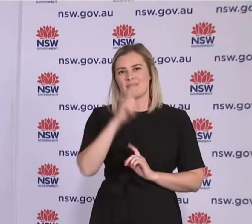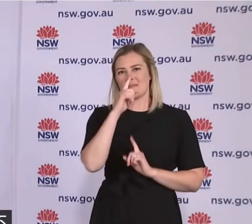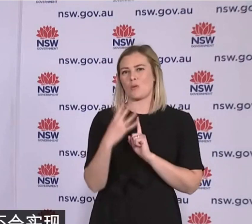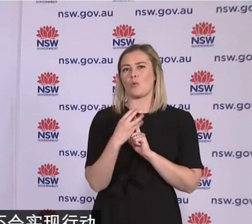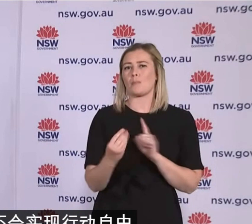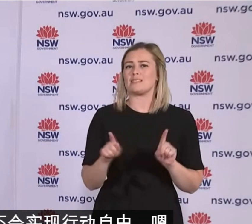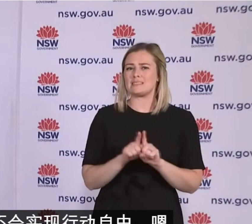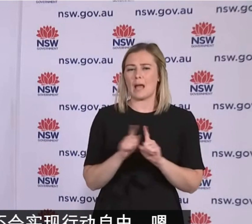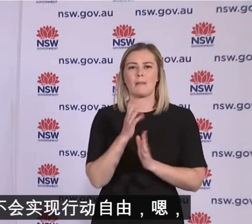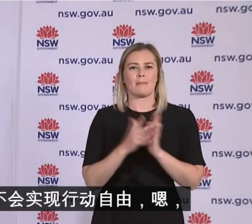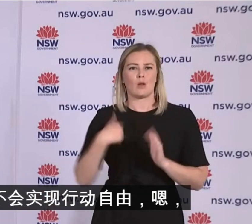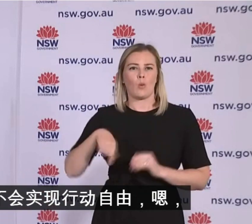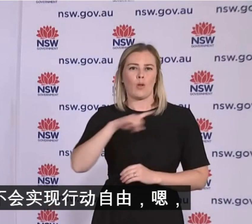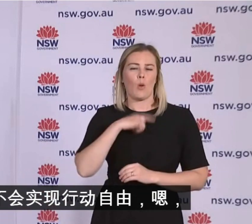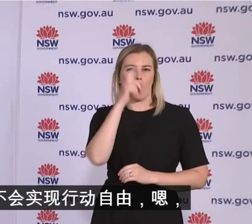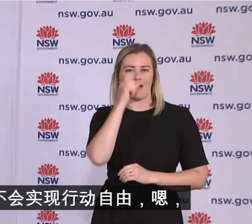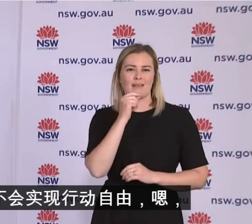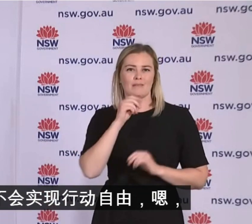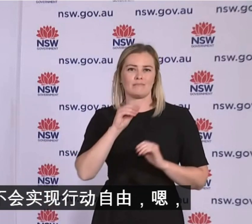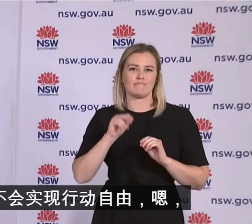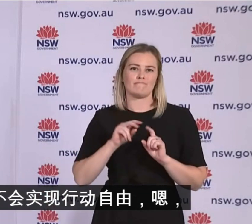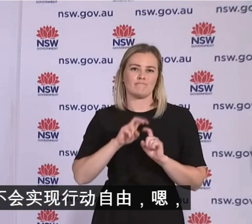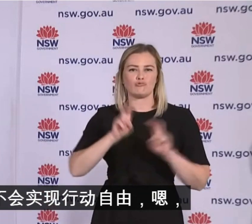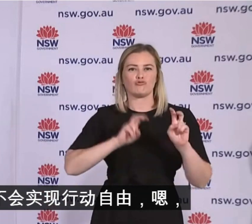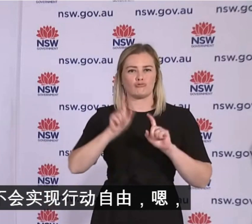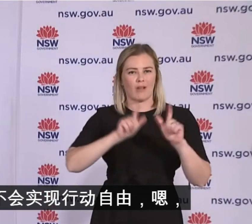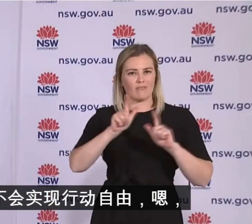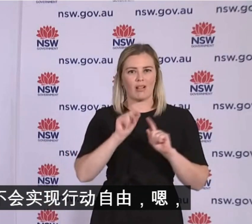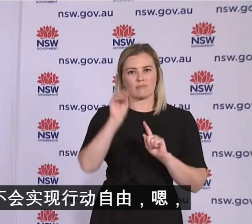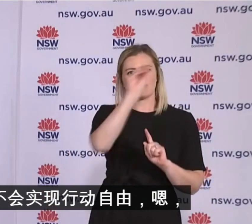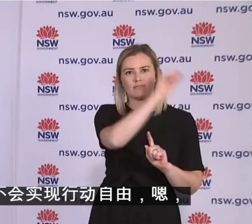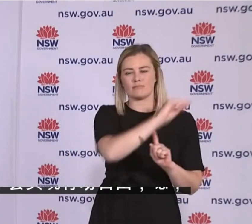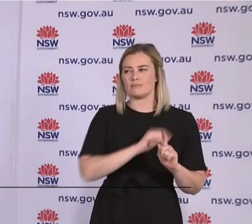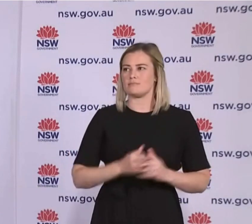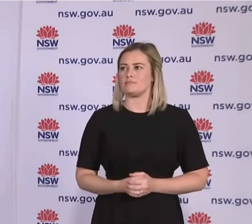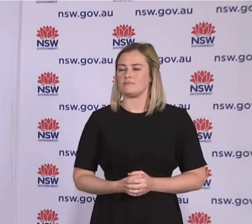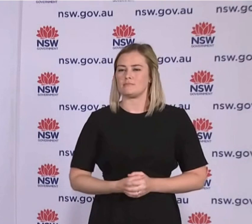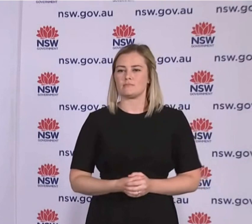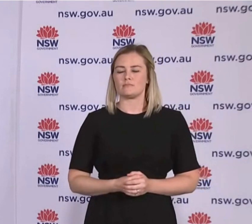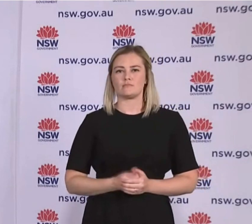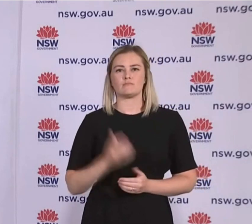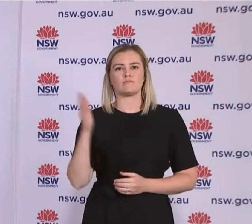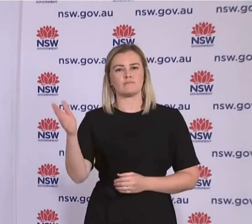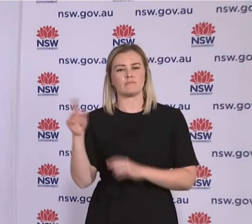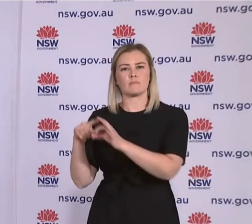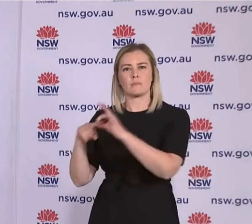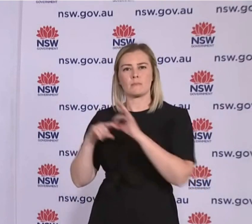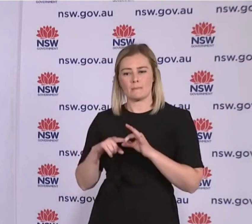Australia as well in the months ahead. Thank you very much. If we don't start our 2-week pilot until the 6th of